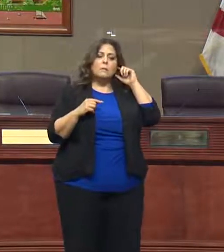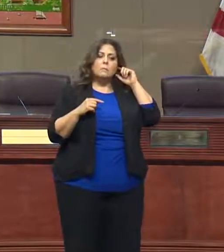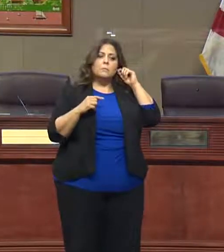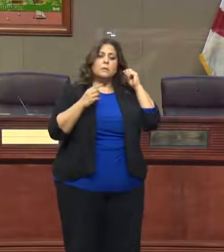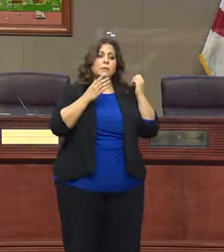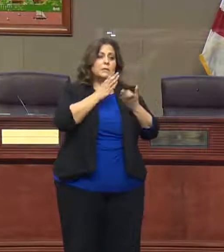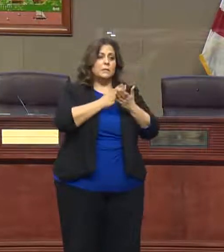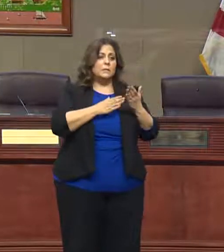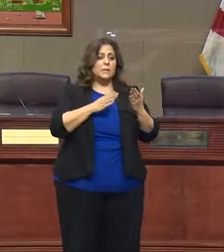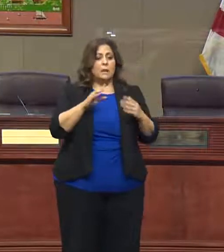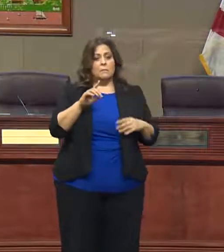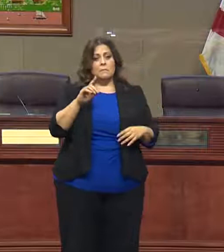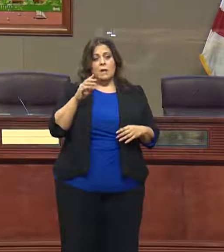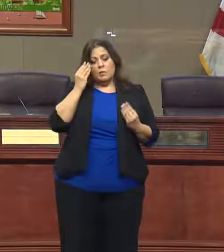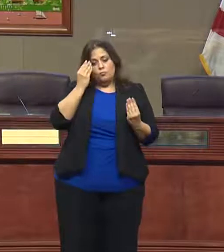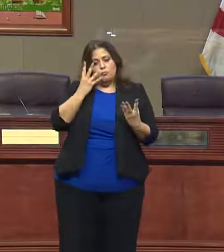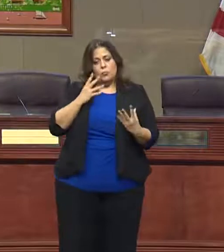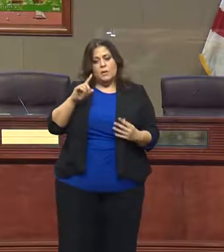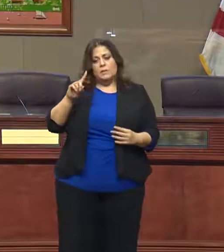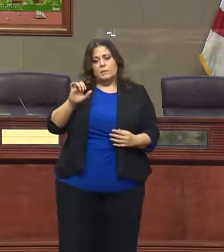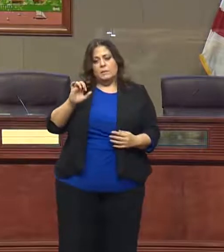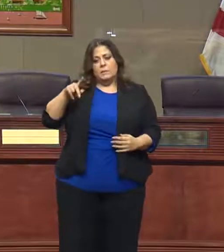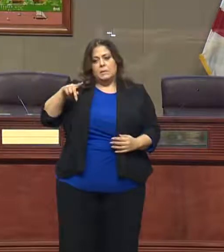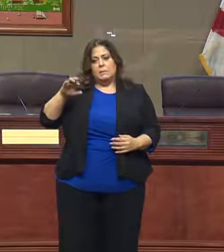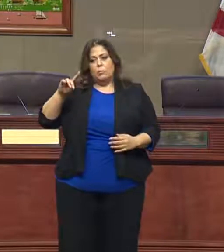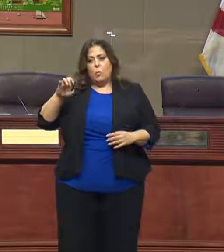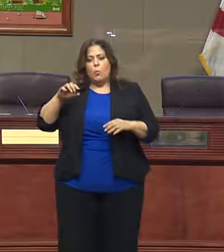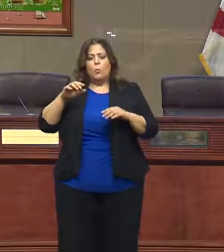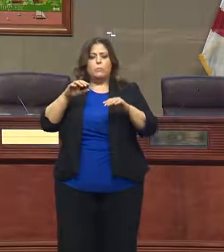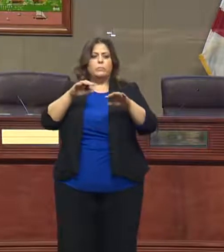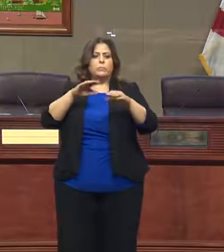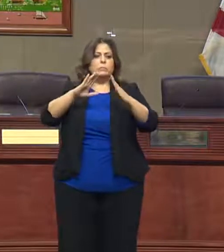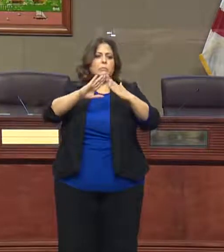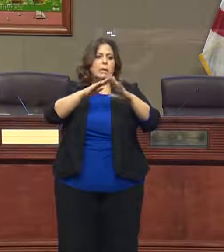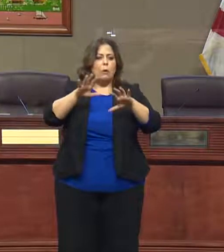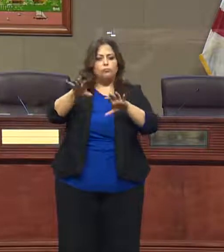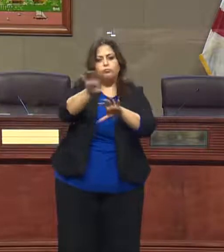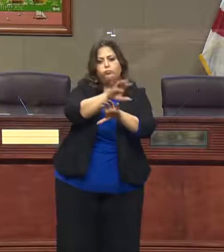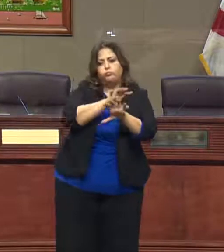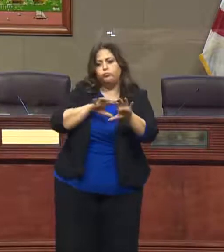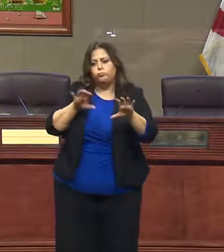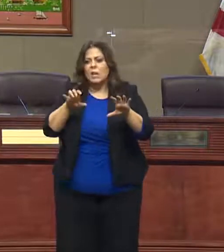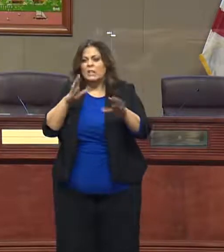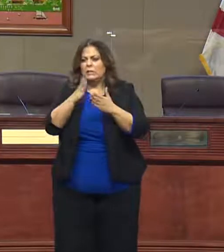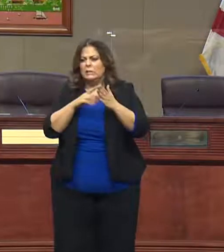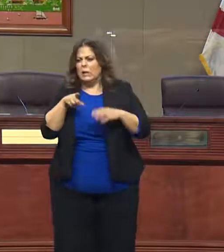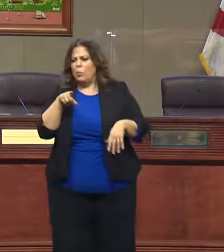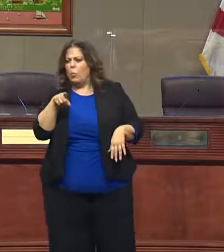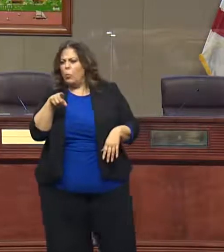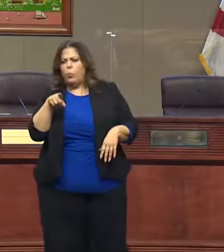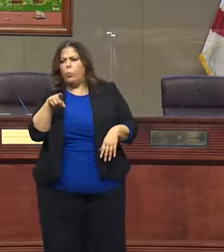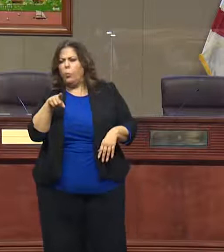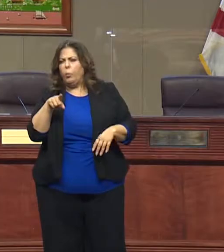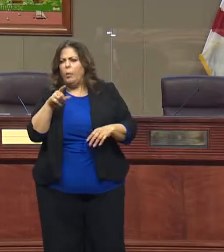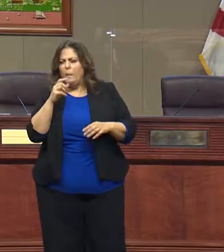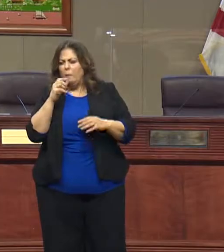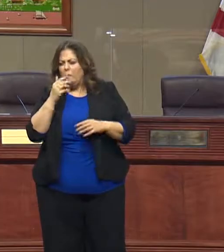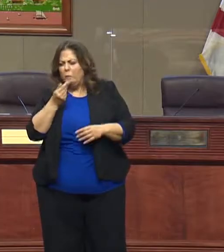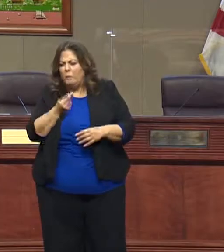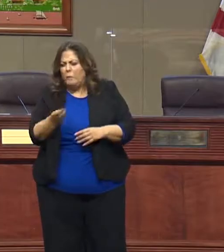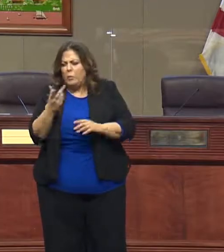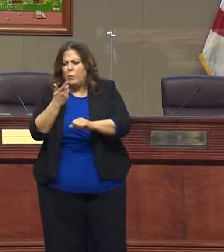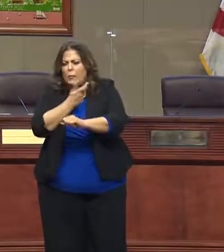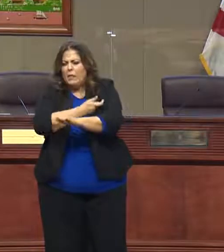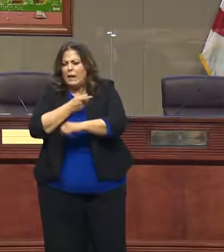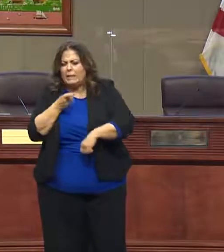some of the zip codes and parts of town that maybe are lagging in vaccination rates have had, you know, sites nearby and pop-up sites, whether it's through